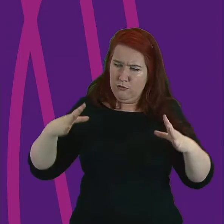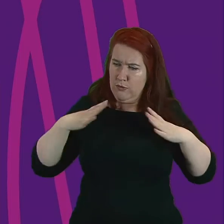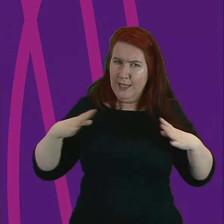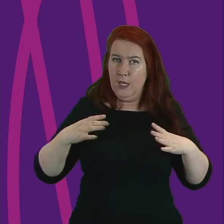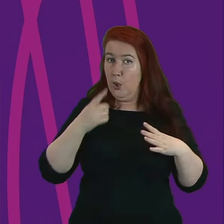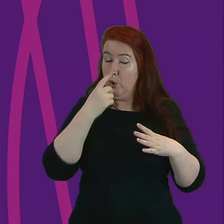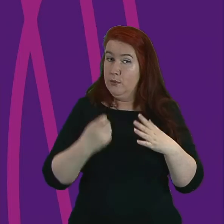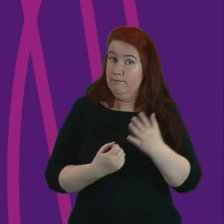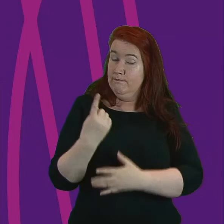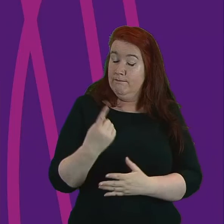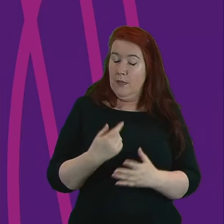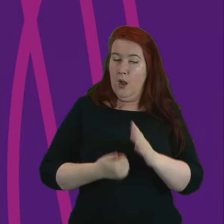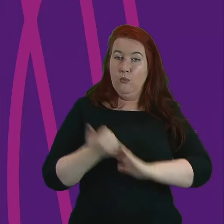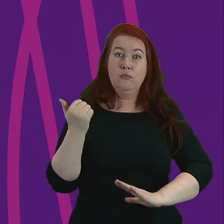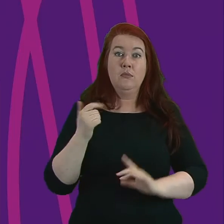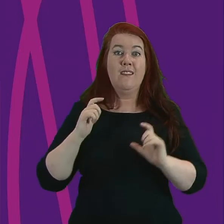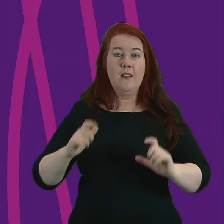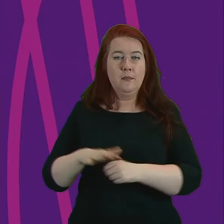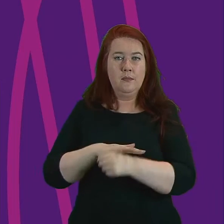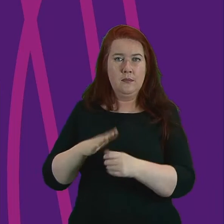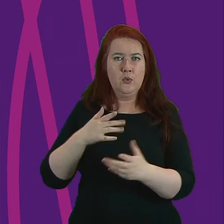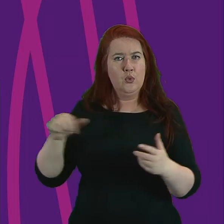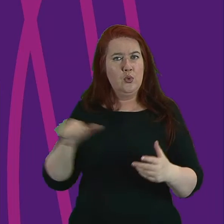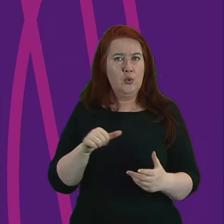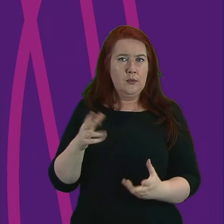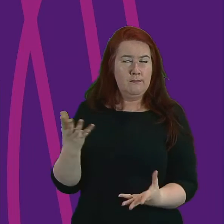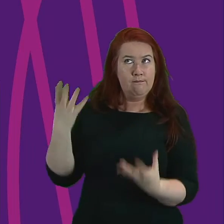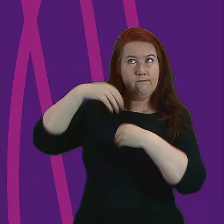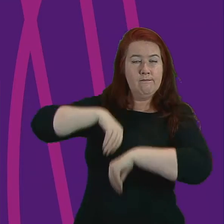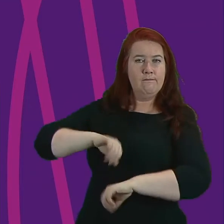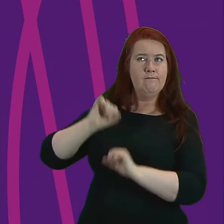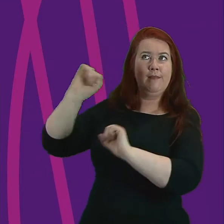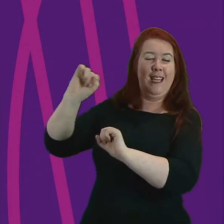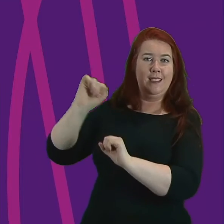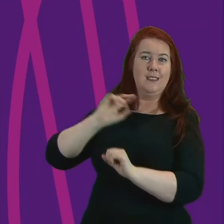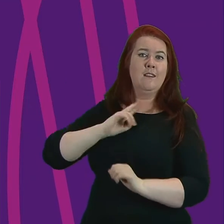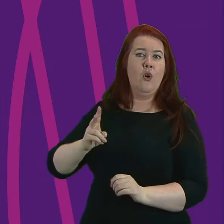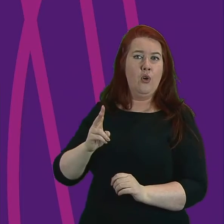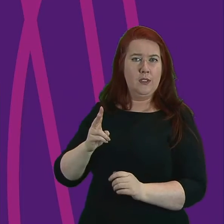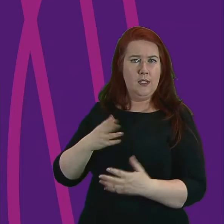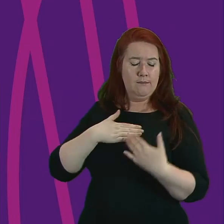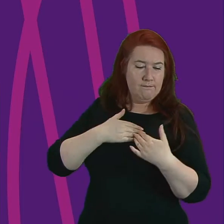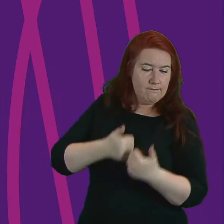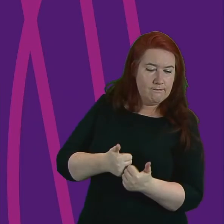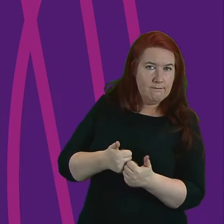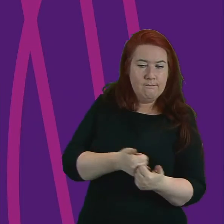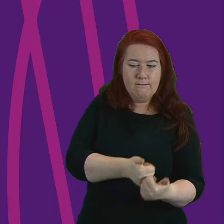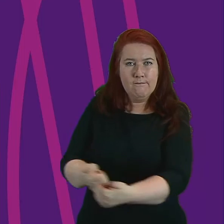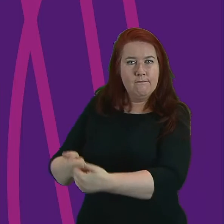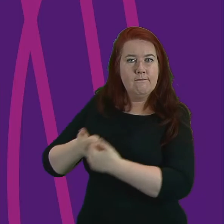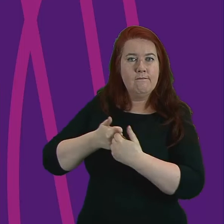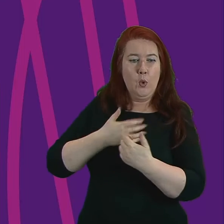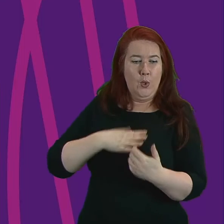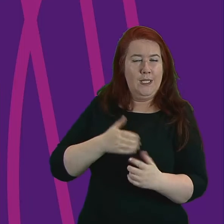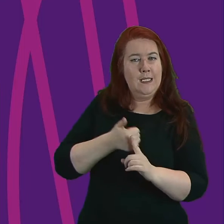comfort, to hear his voice and work with compassion for those who are afflicted